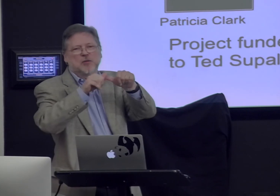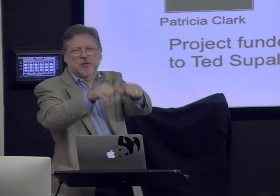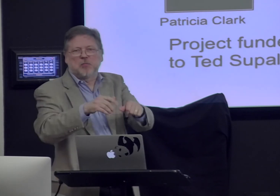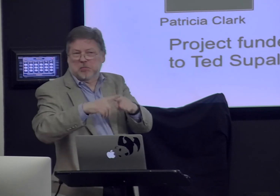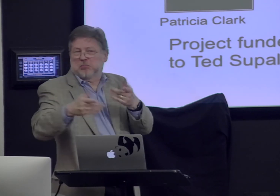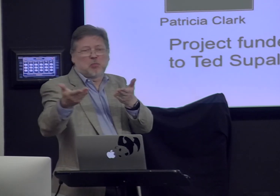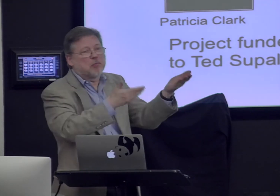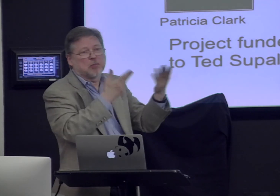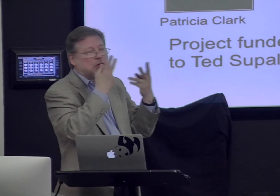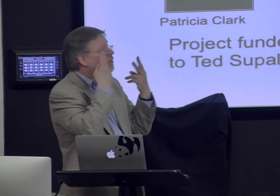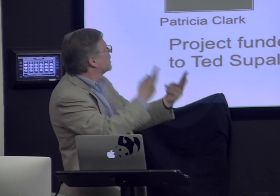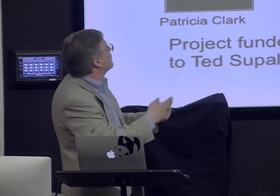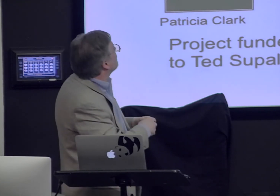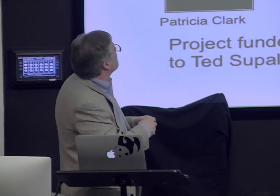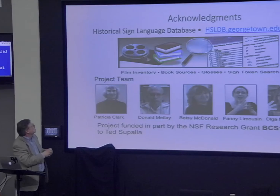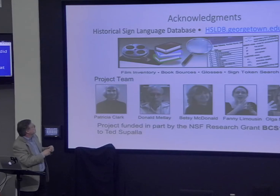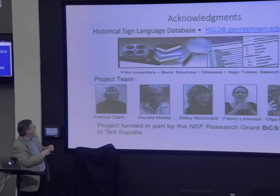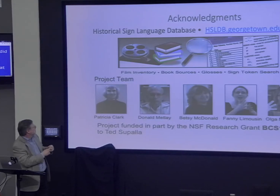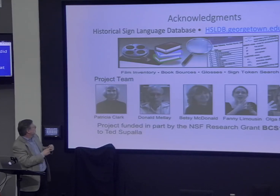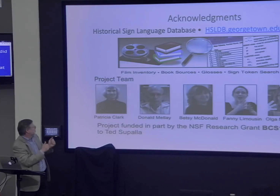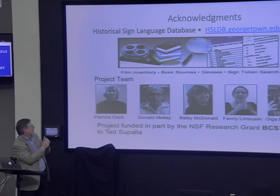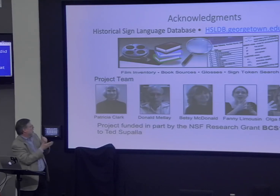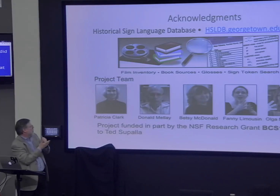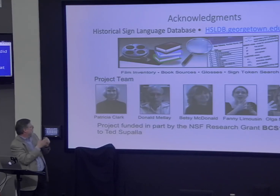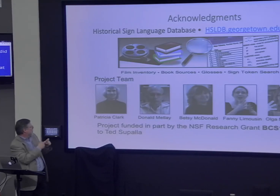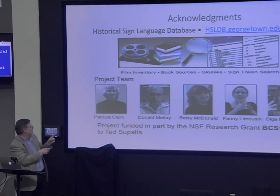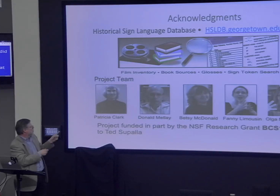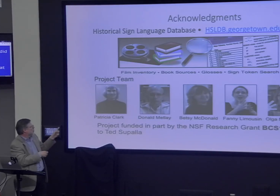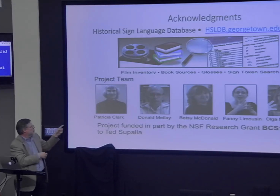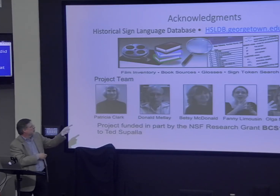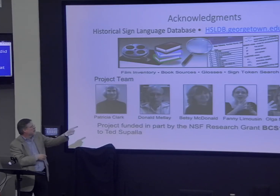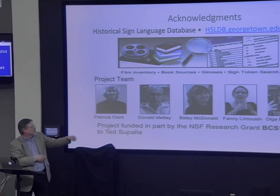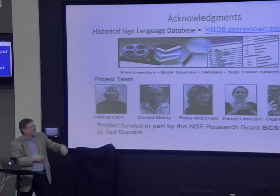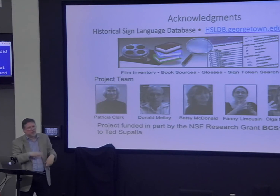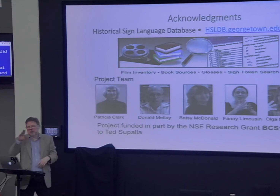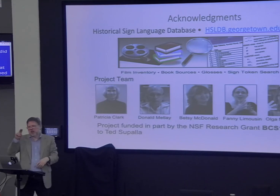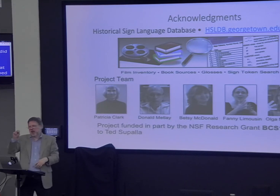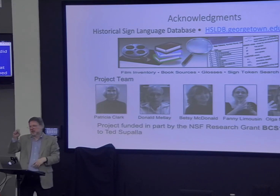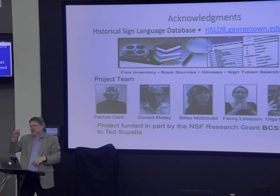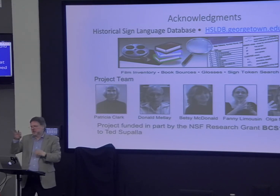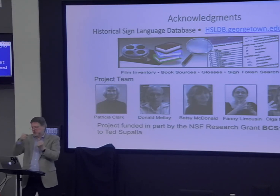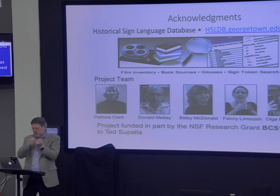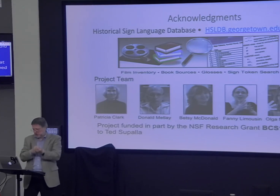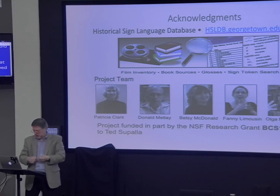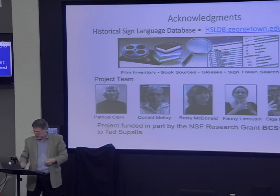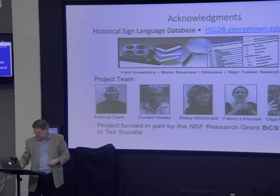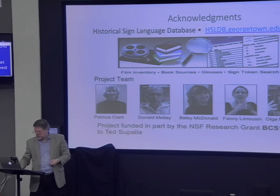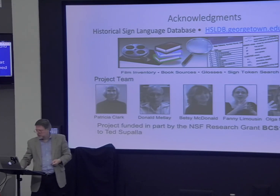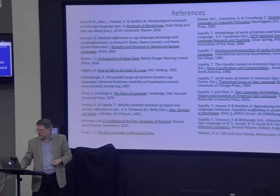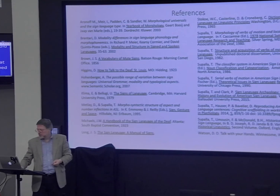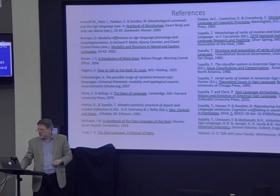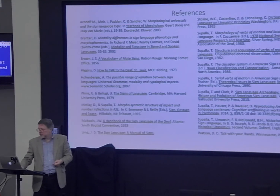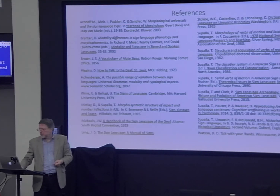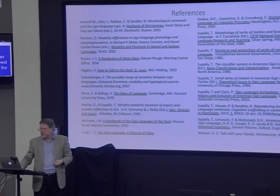Metley helped build the historical sign language database. This was work that was funded by the NSF, so I have to thank the NSF for